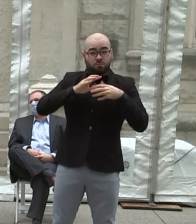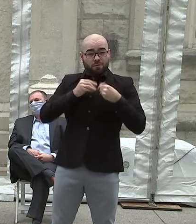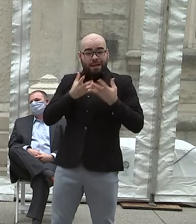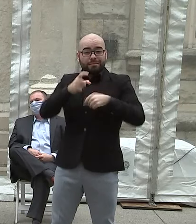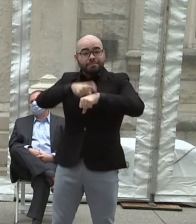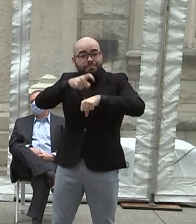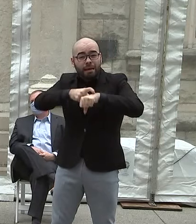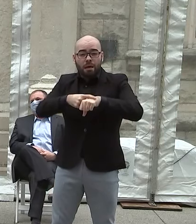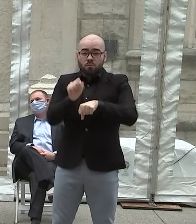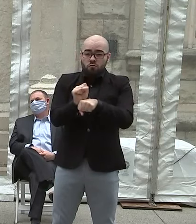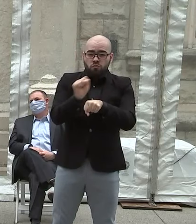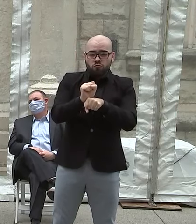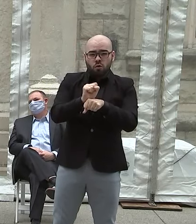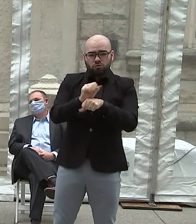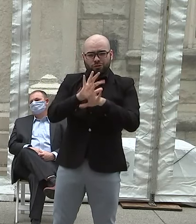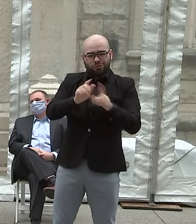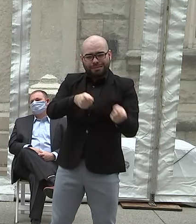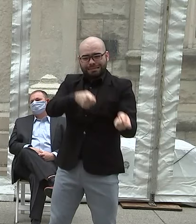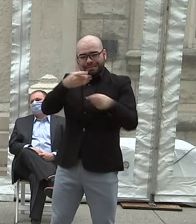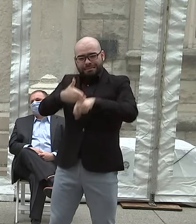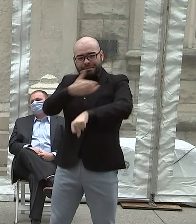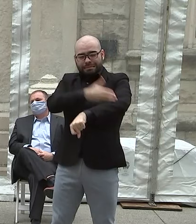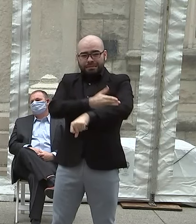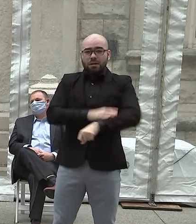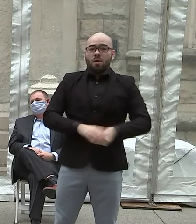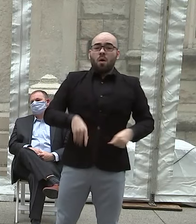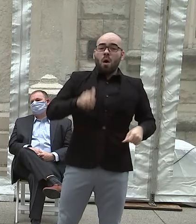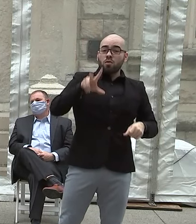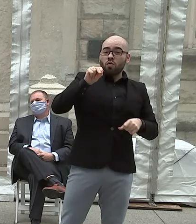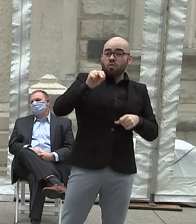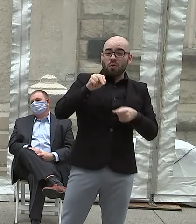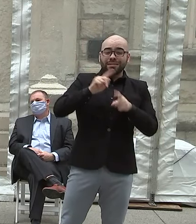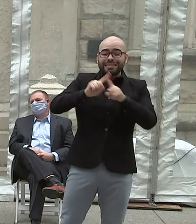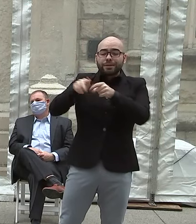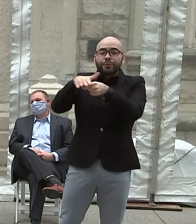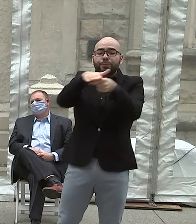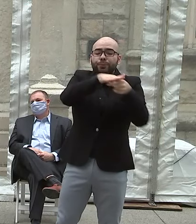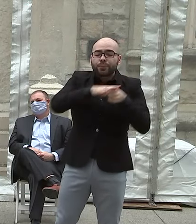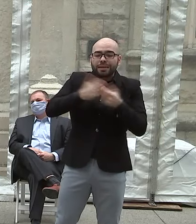and 130 municipalities in Cook County